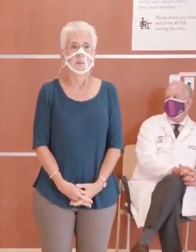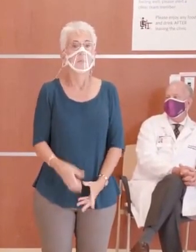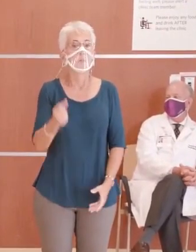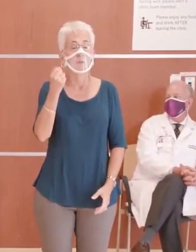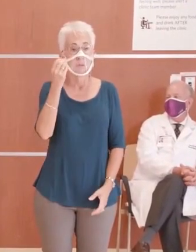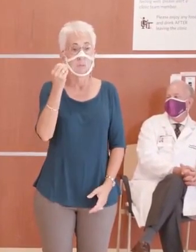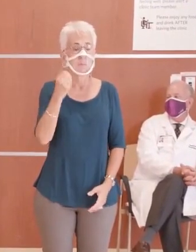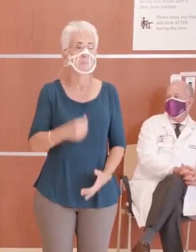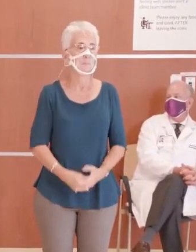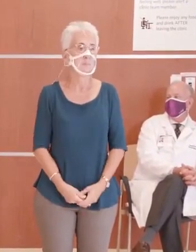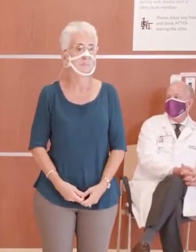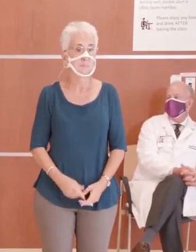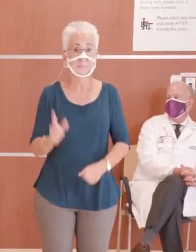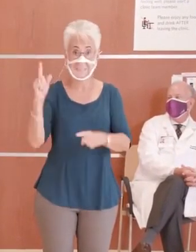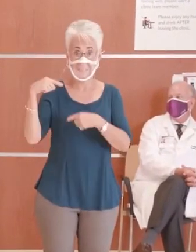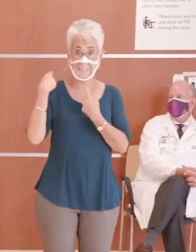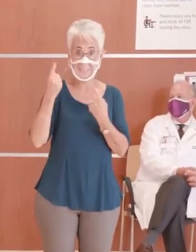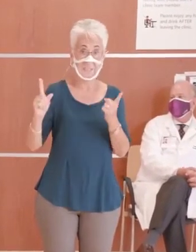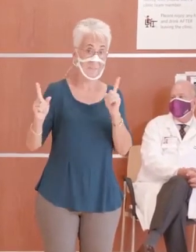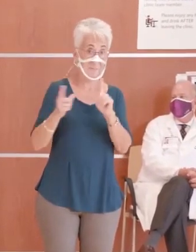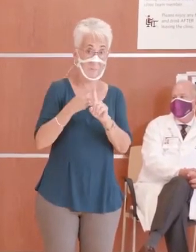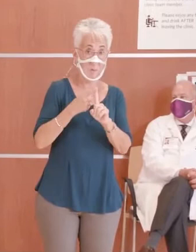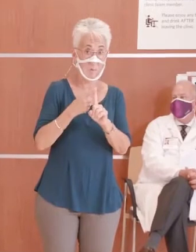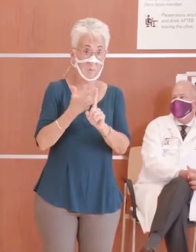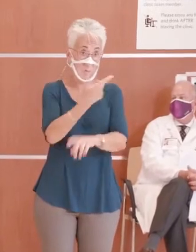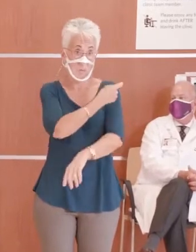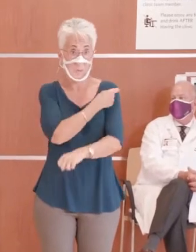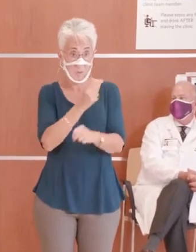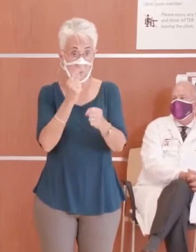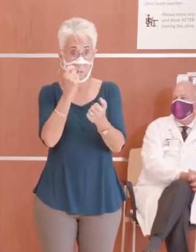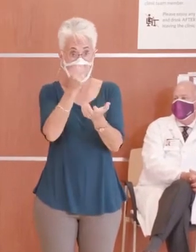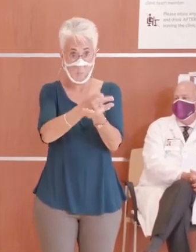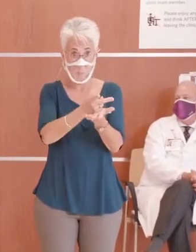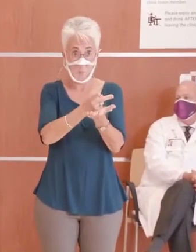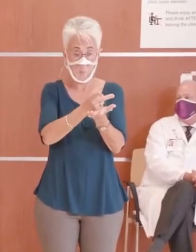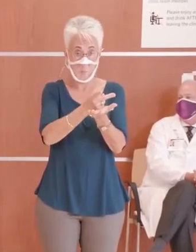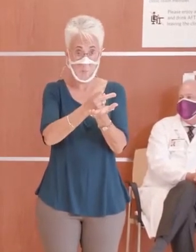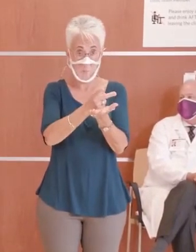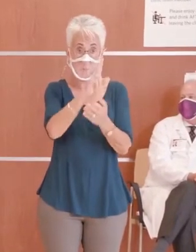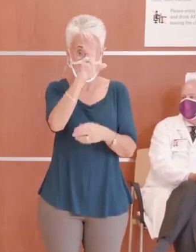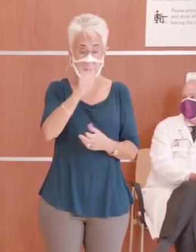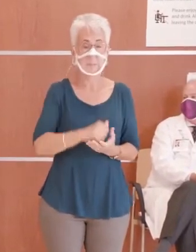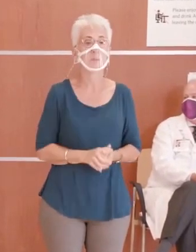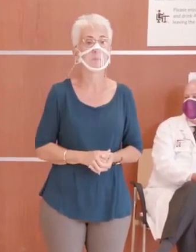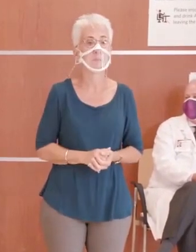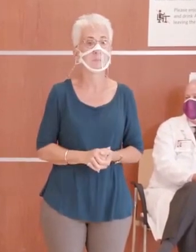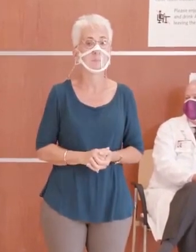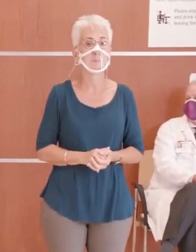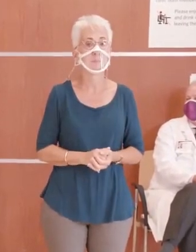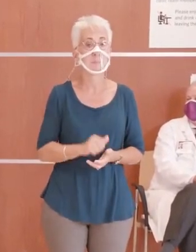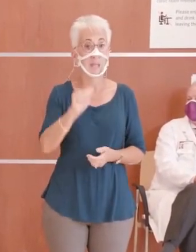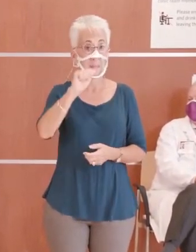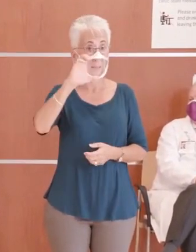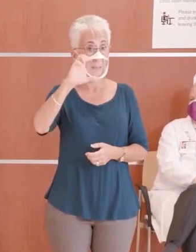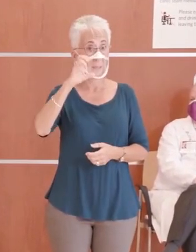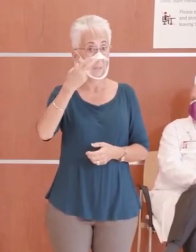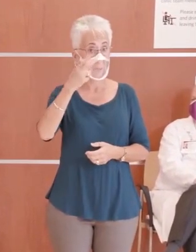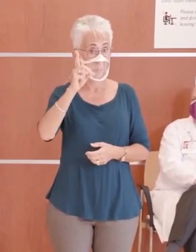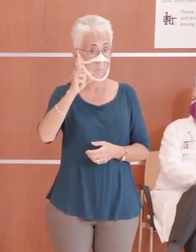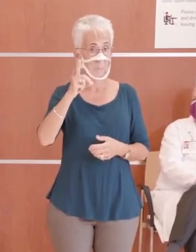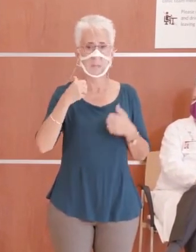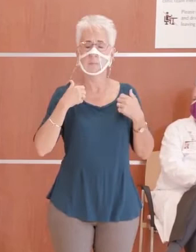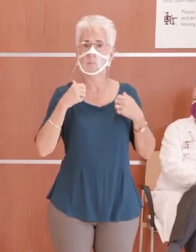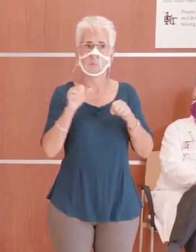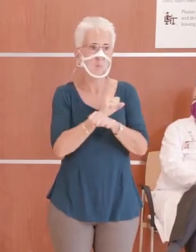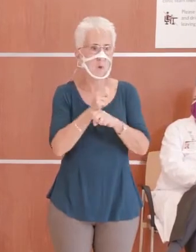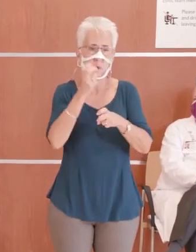So ever since the first COVID vaccines were approved for use in the United States, the Health Department has been working diligently to help every